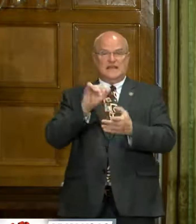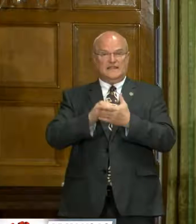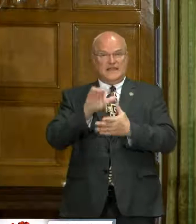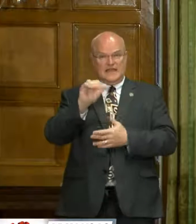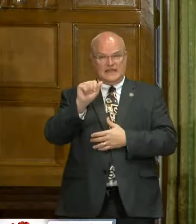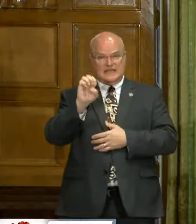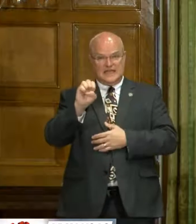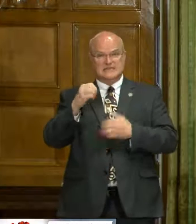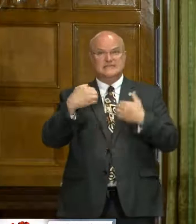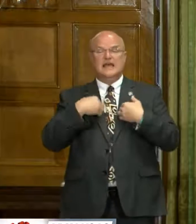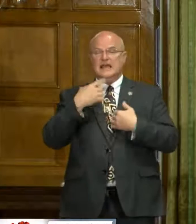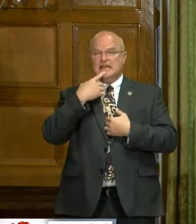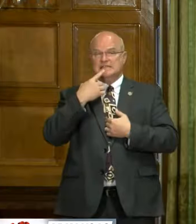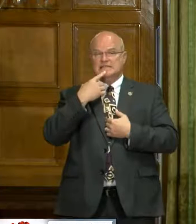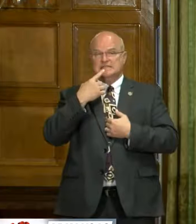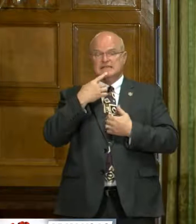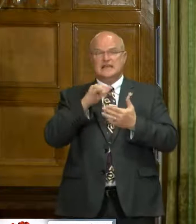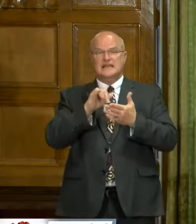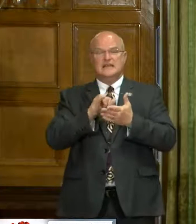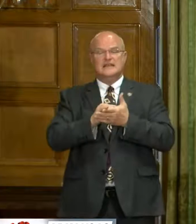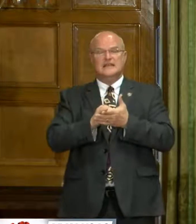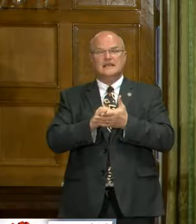case has set a